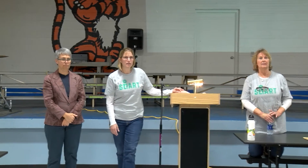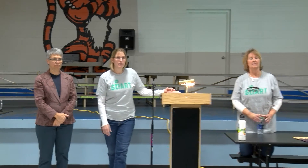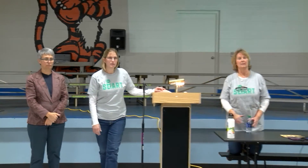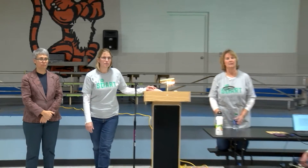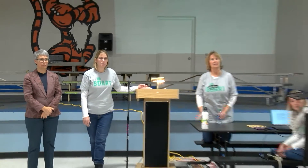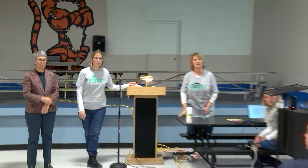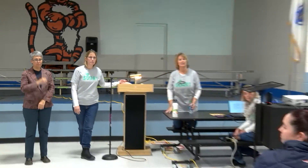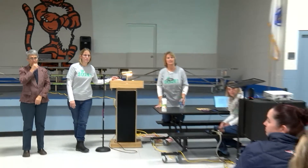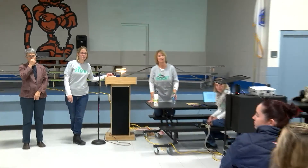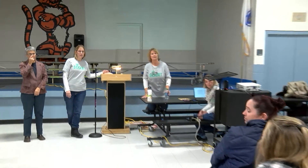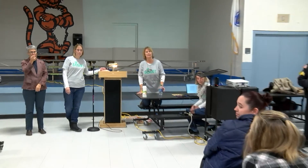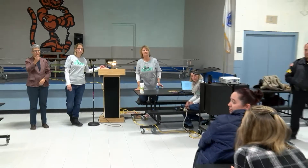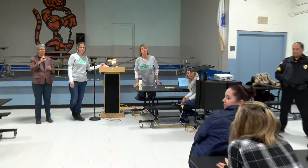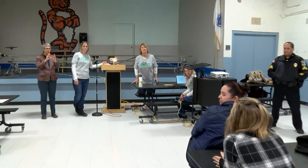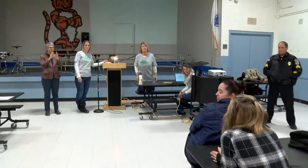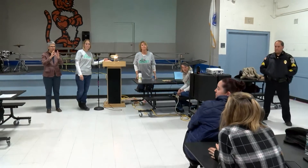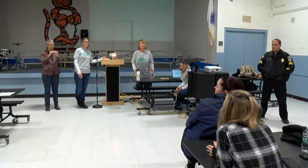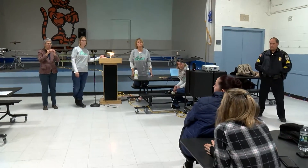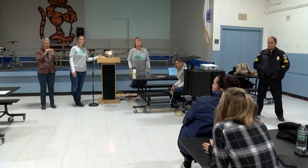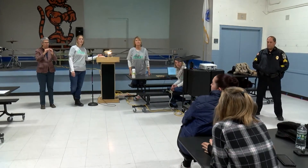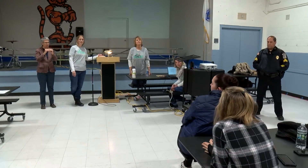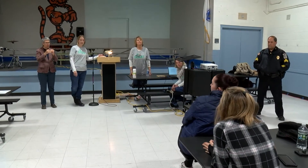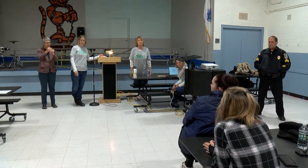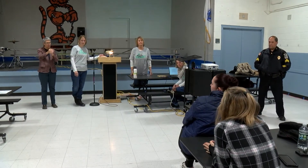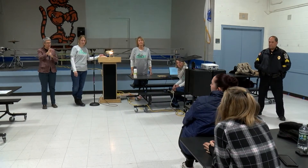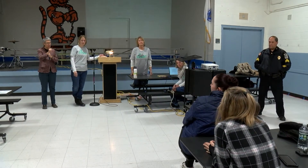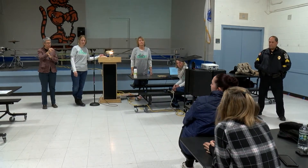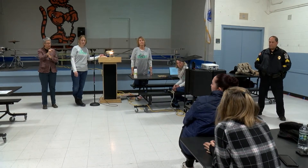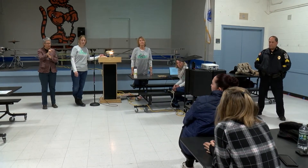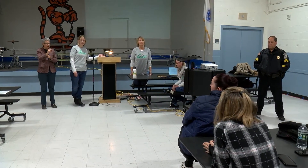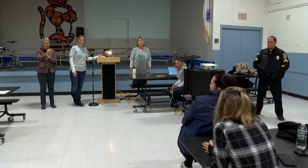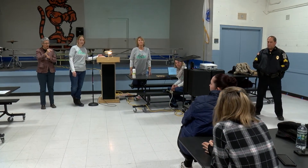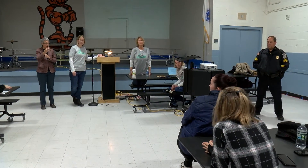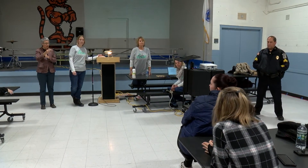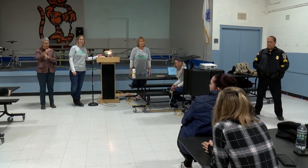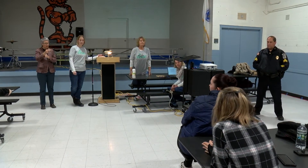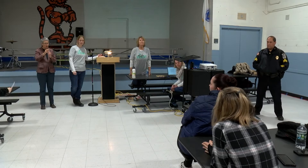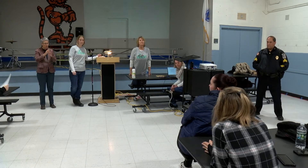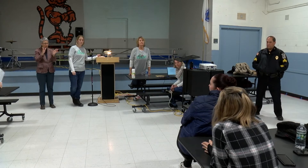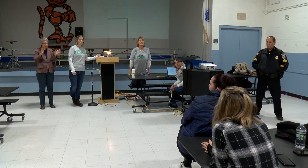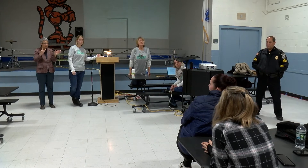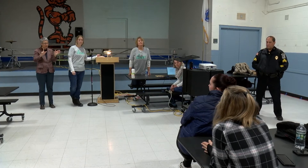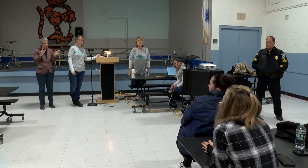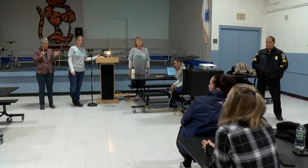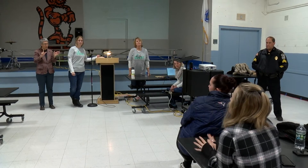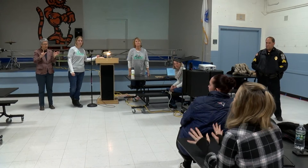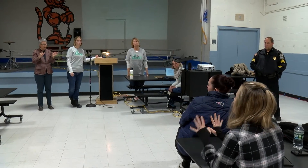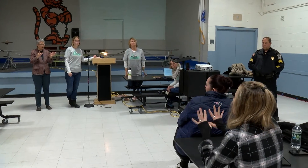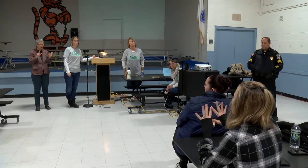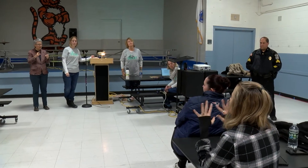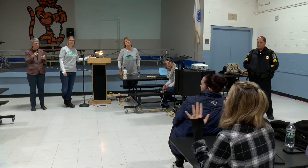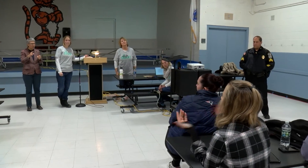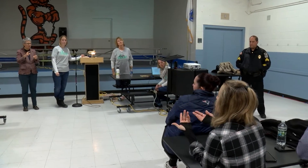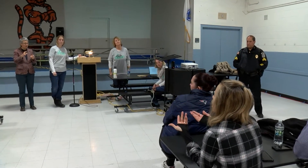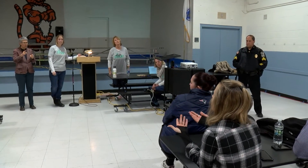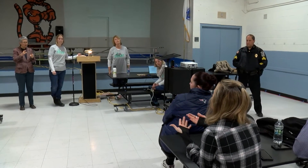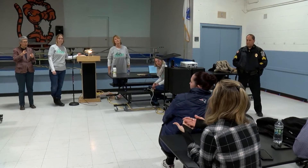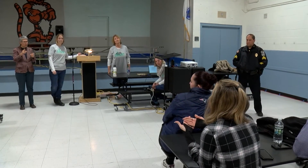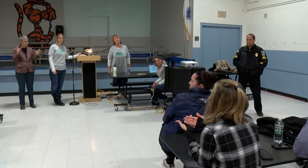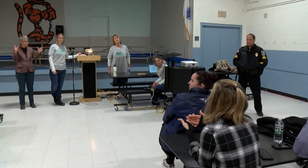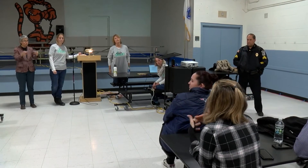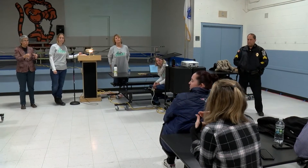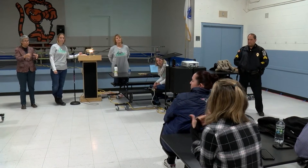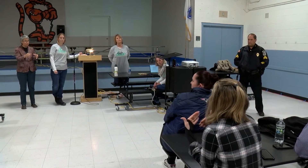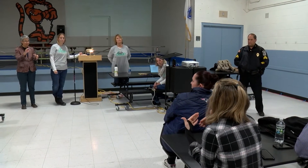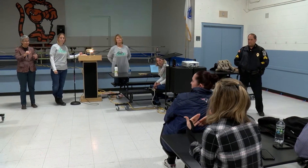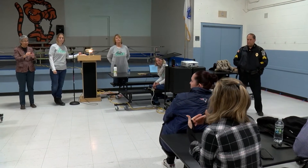You said you have a meeting coming up in January. Yes. At the Holyoke Public Library. So when you come together at